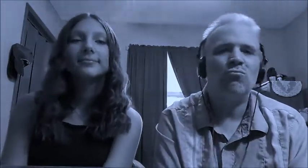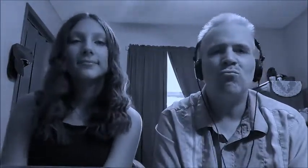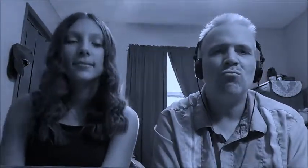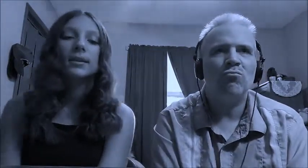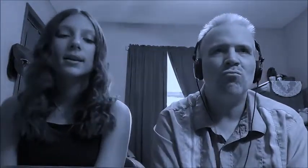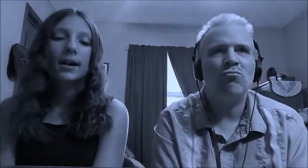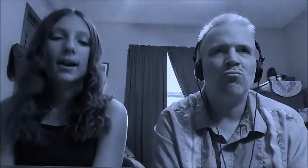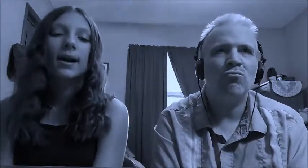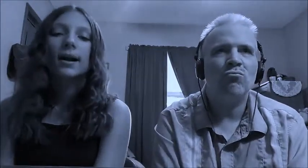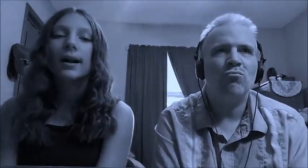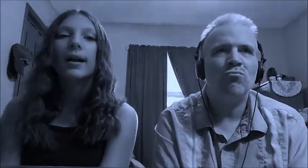in